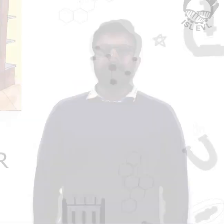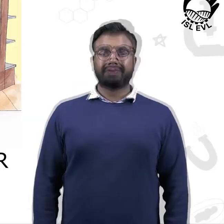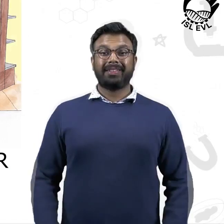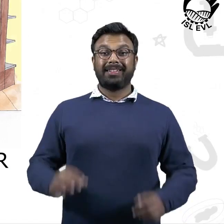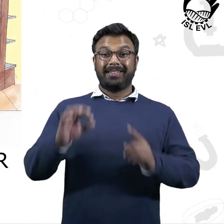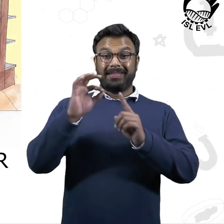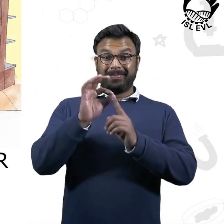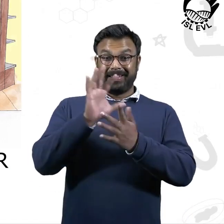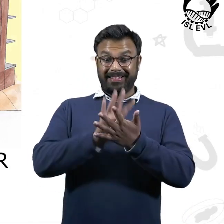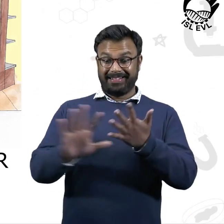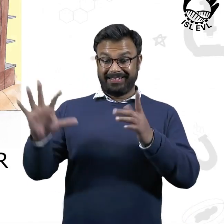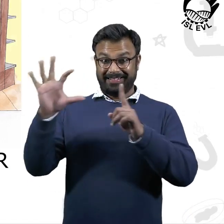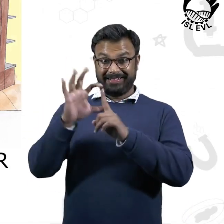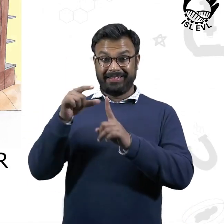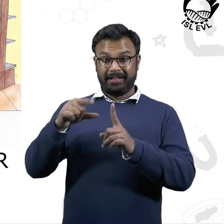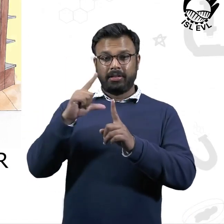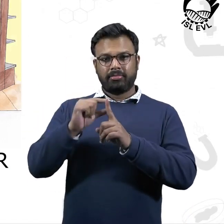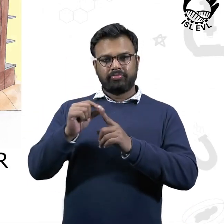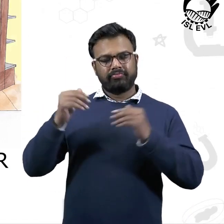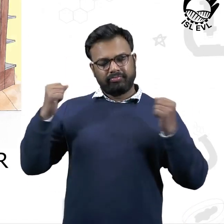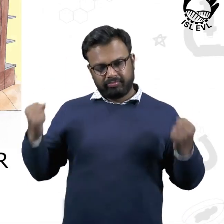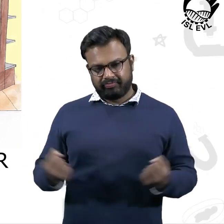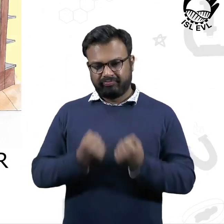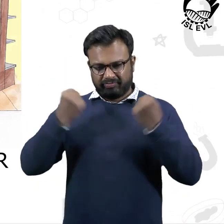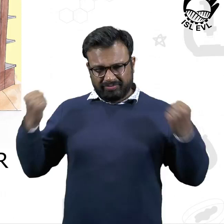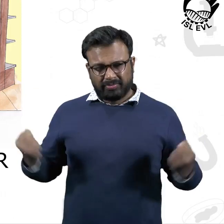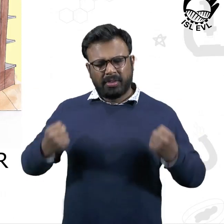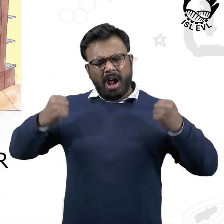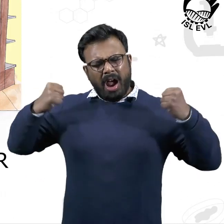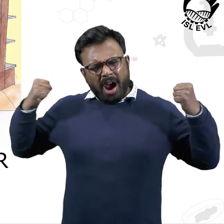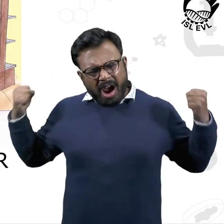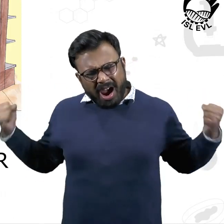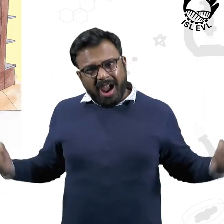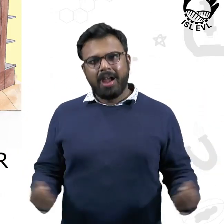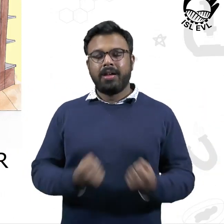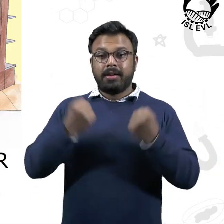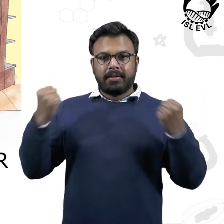Dr. Manjula Reddy had started studying for her PhD.